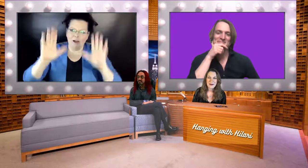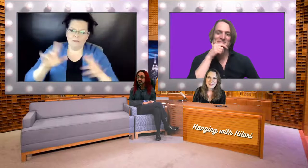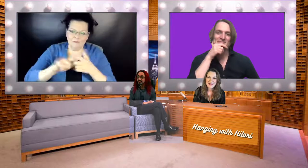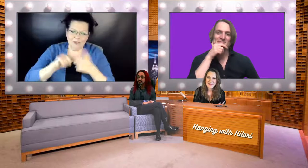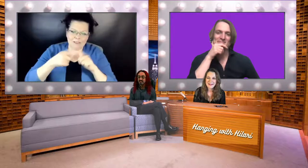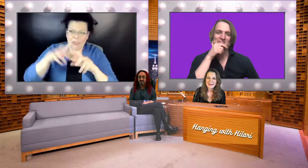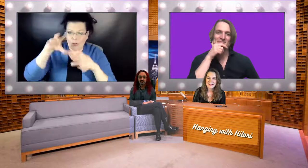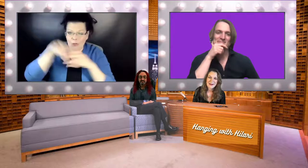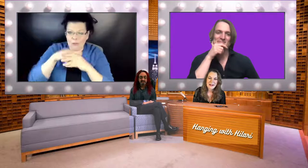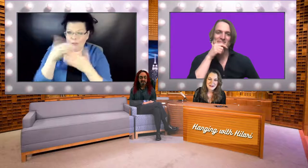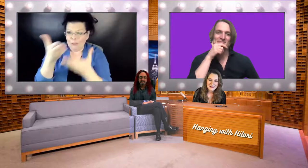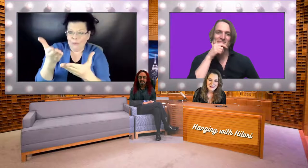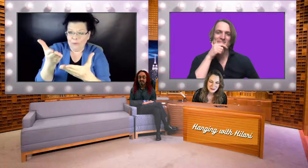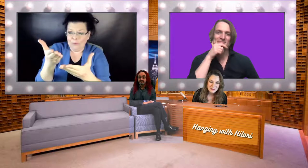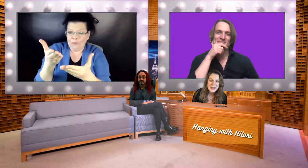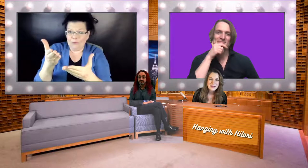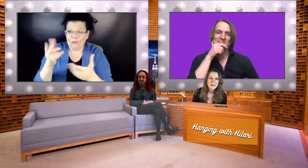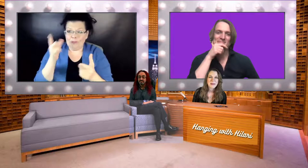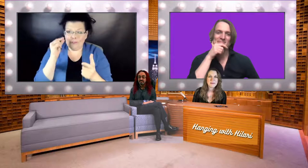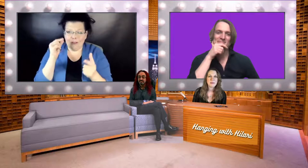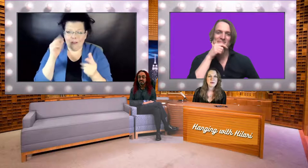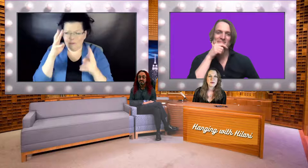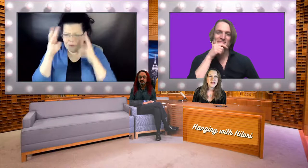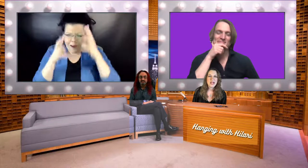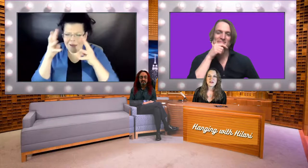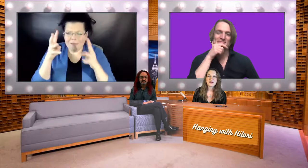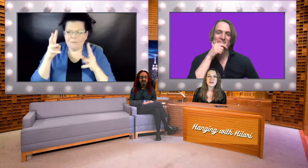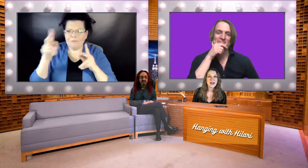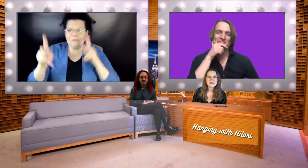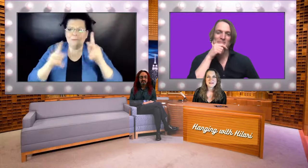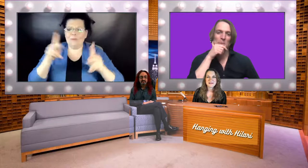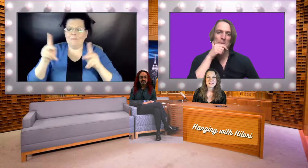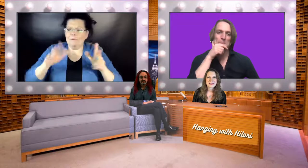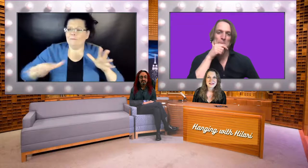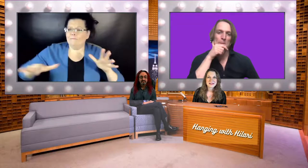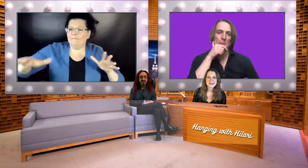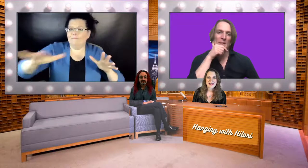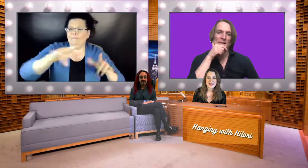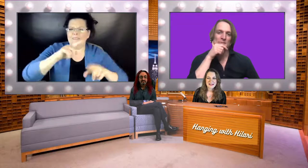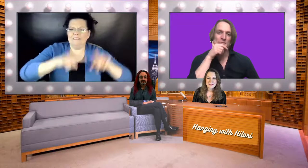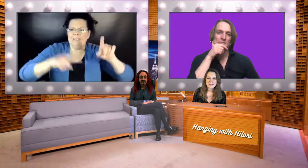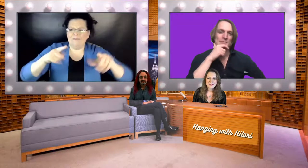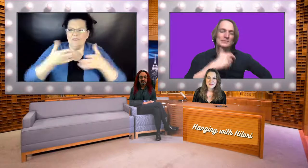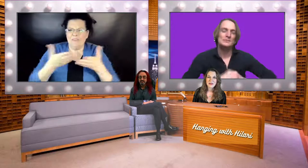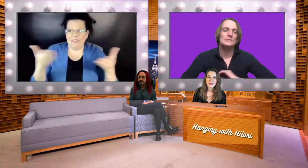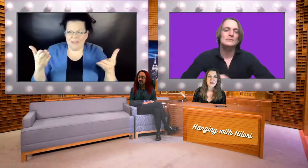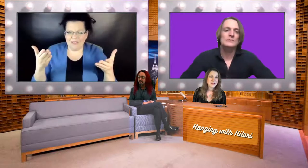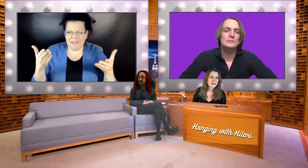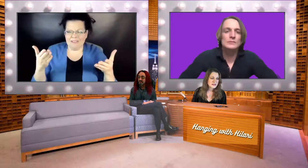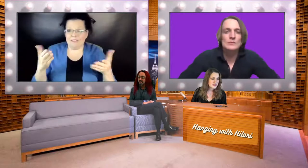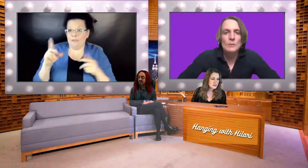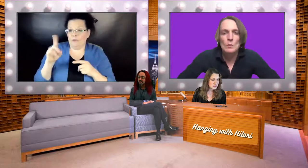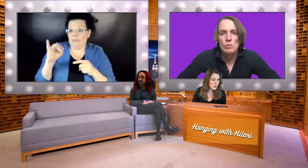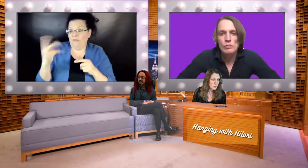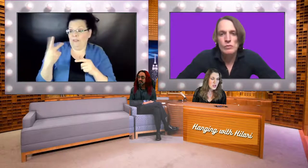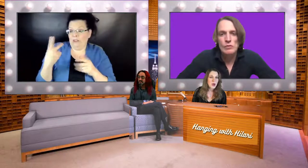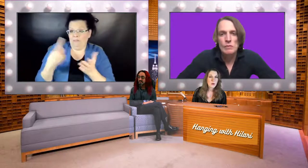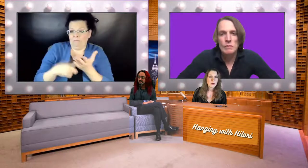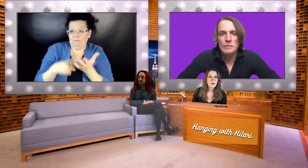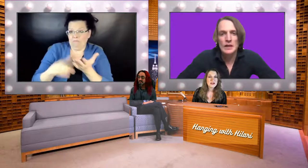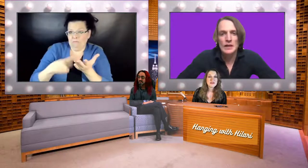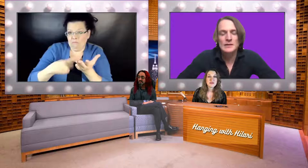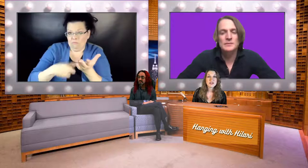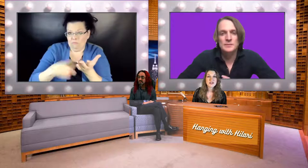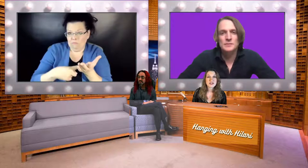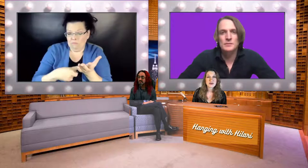you, that are creative people and do lots of different things. And David and I talked and said, you know,